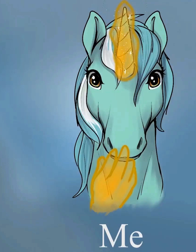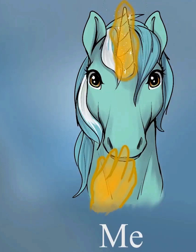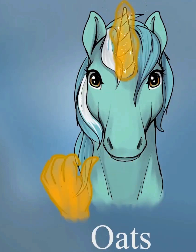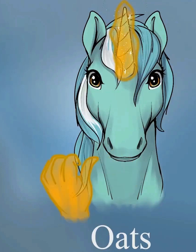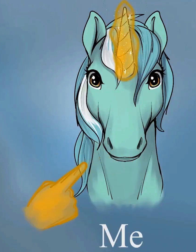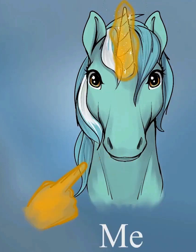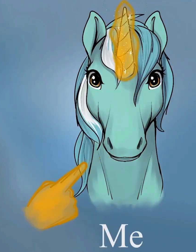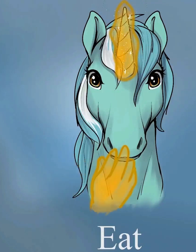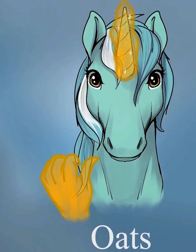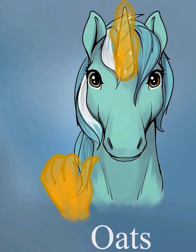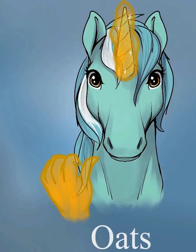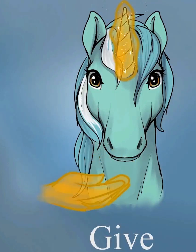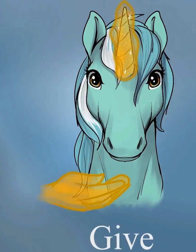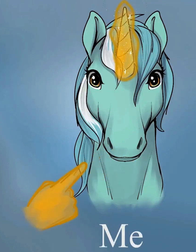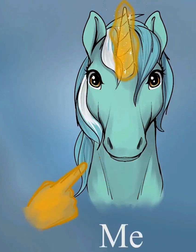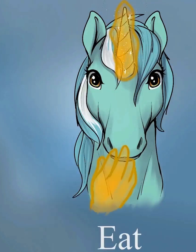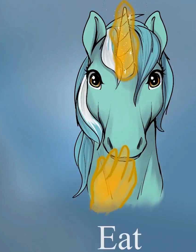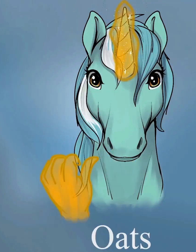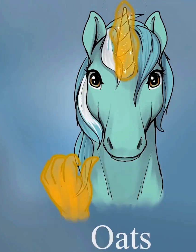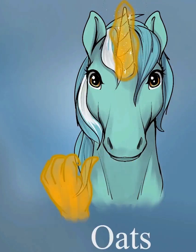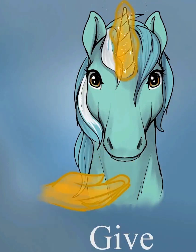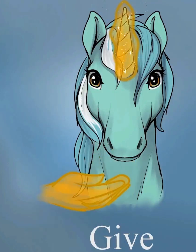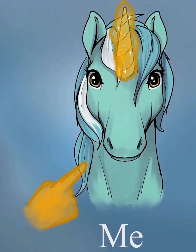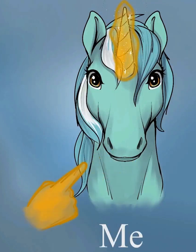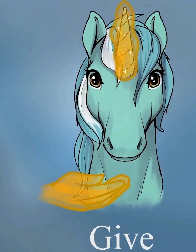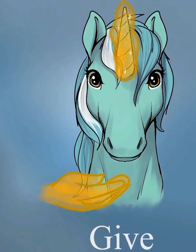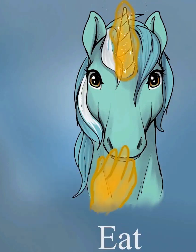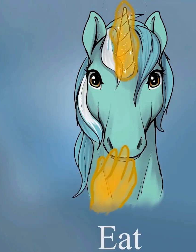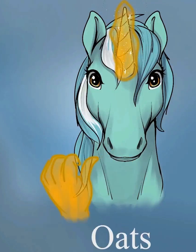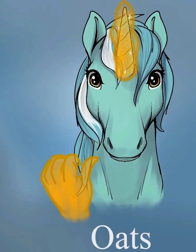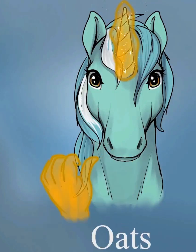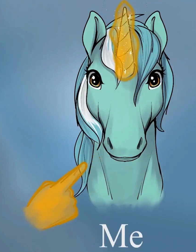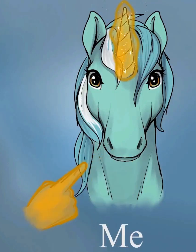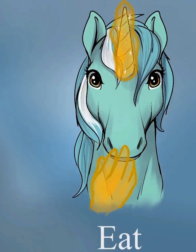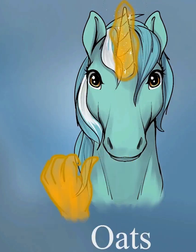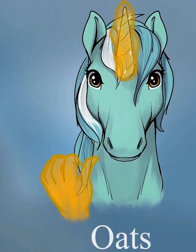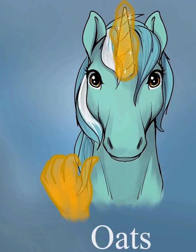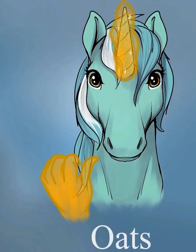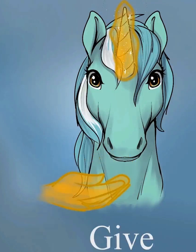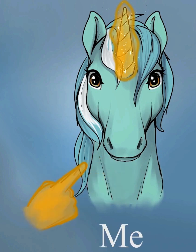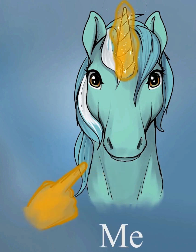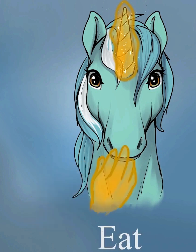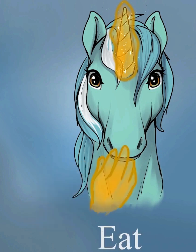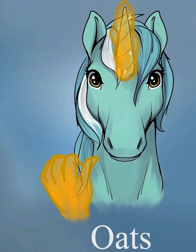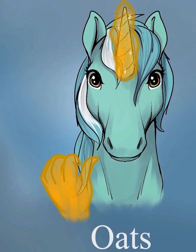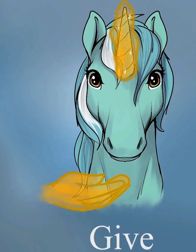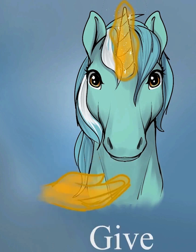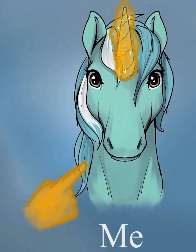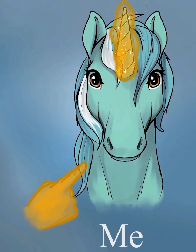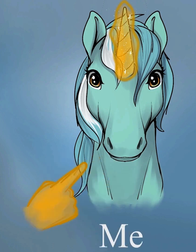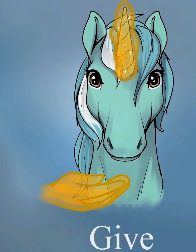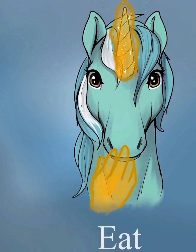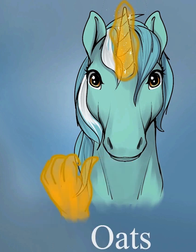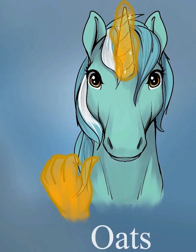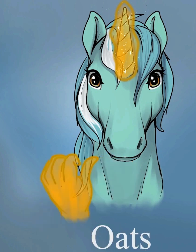me oats, me oats, give me oats, give me, give me oats, me oats, give me oats, give me, give me oats,